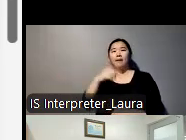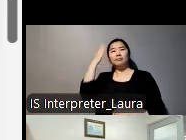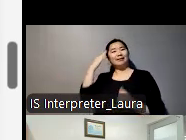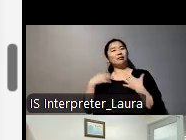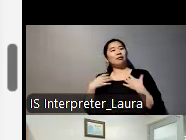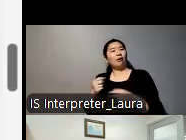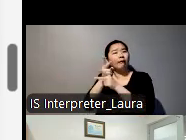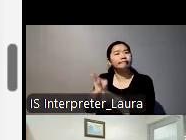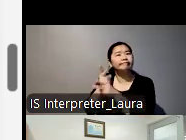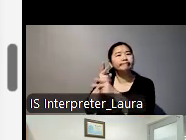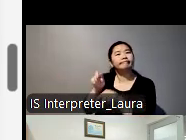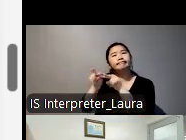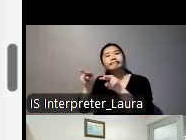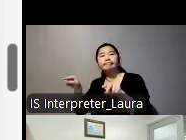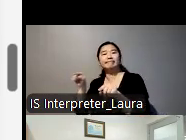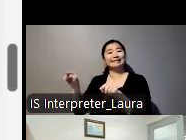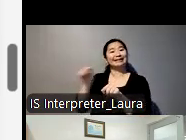2014.